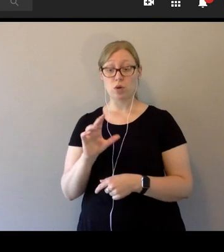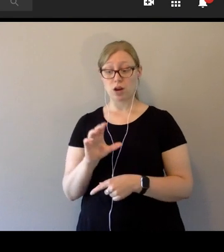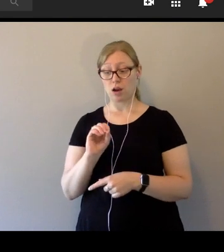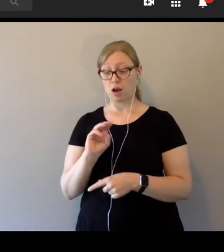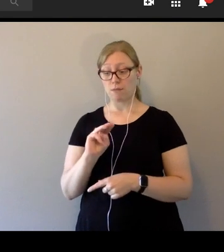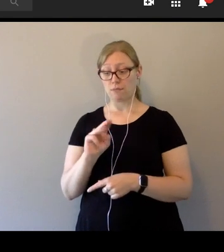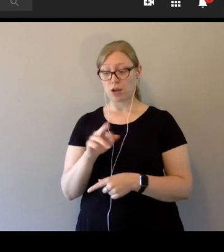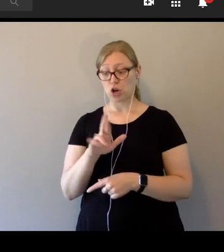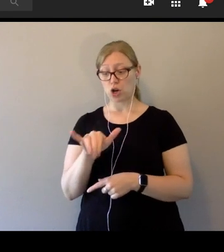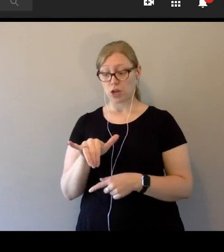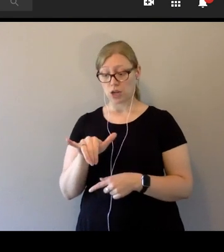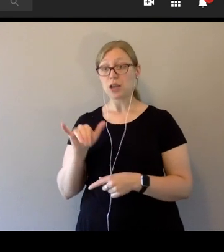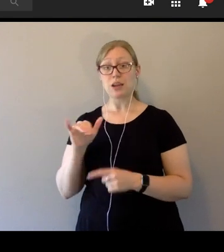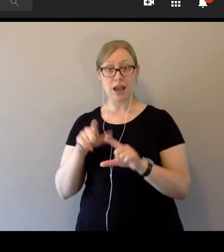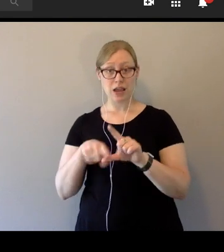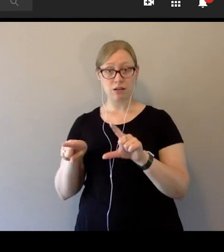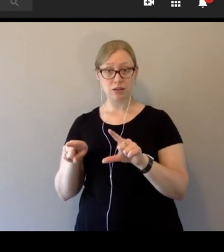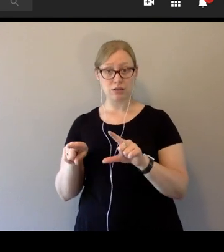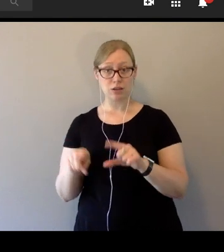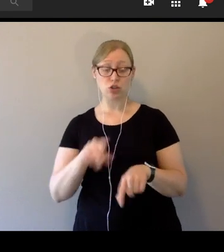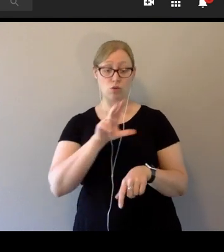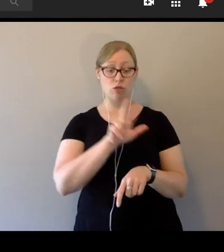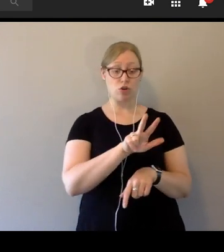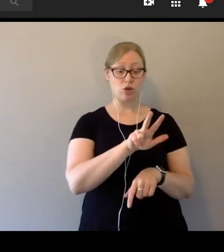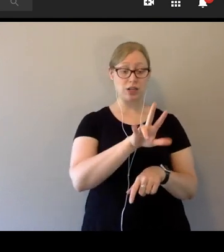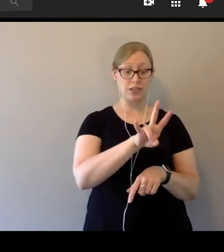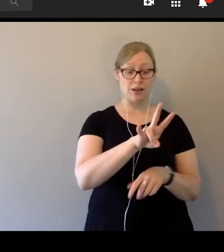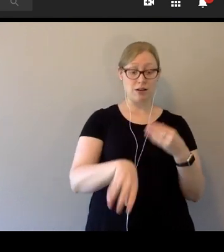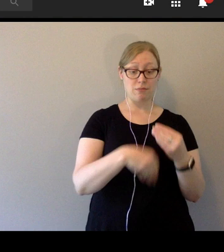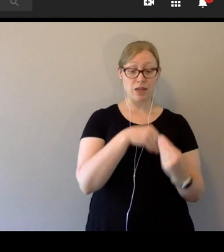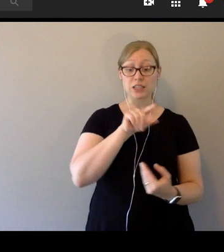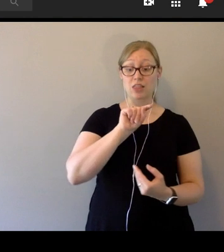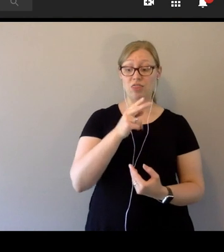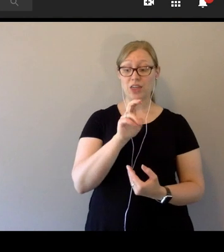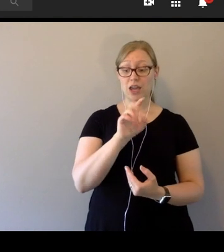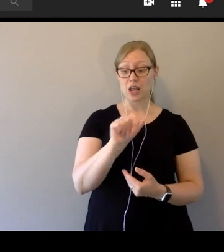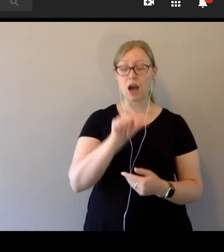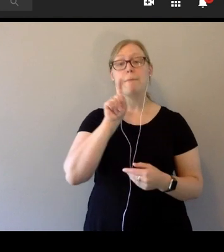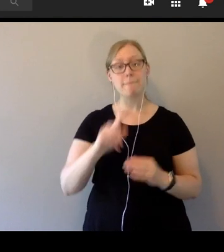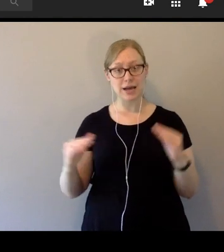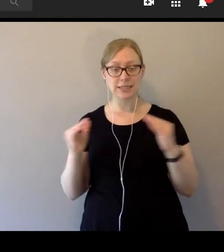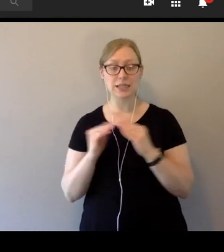37 plus theta has to equal 90. And so I'm going to take